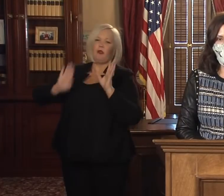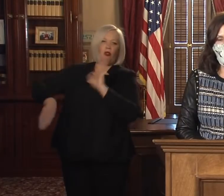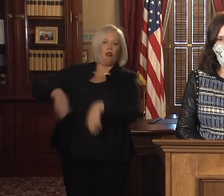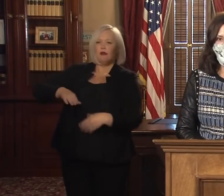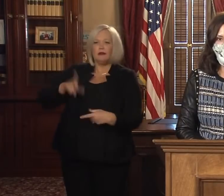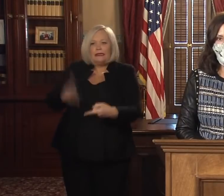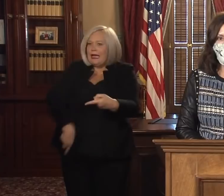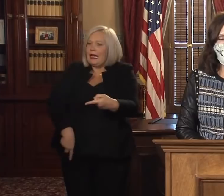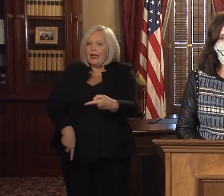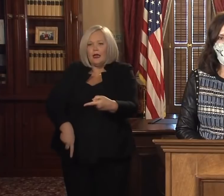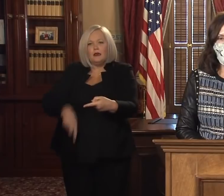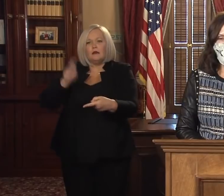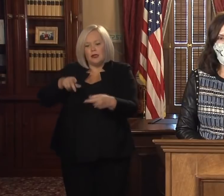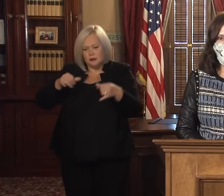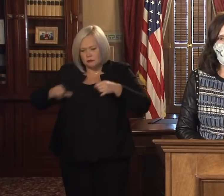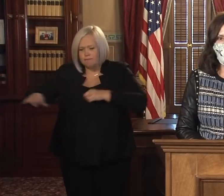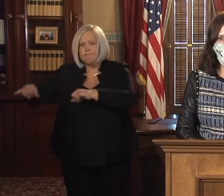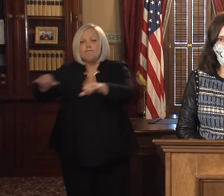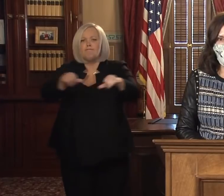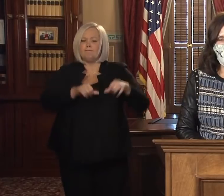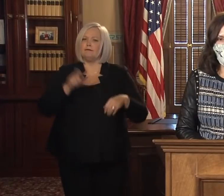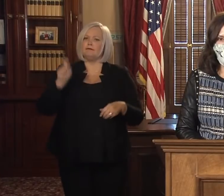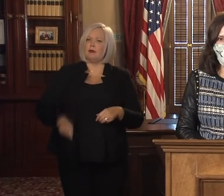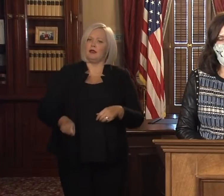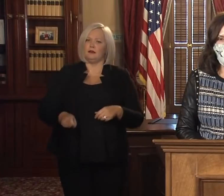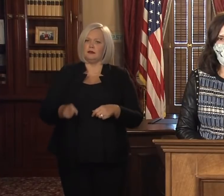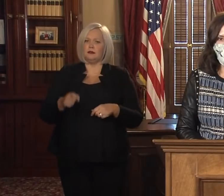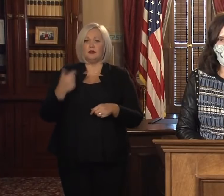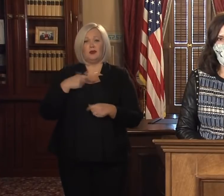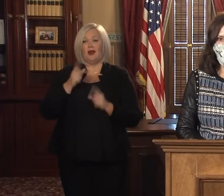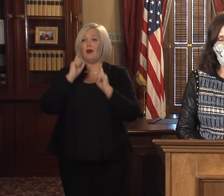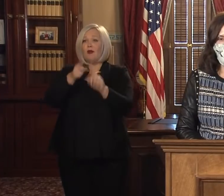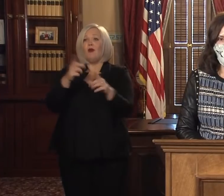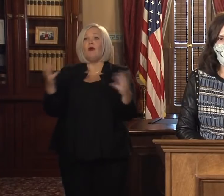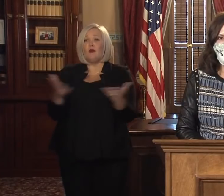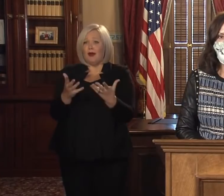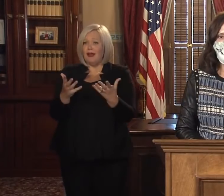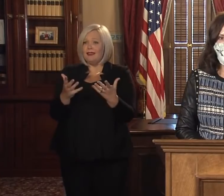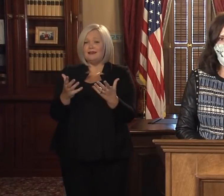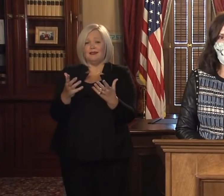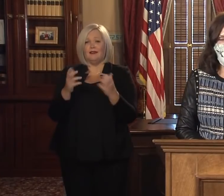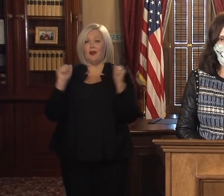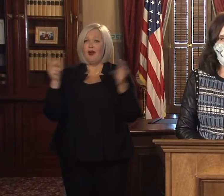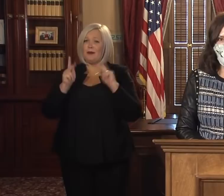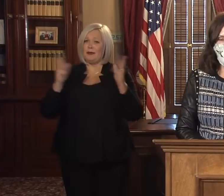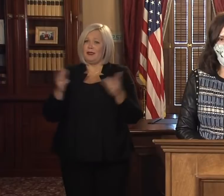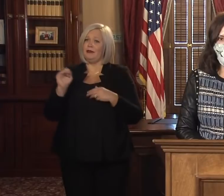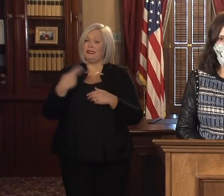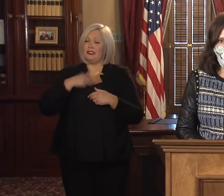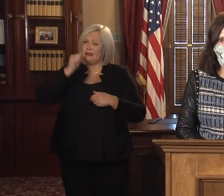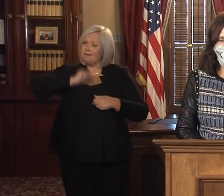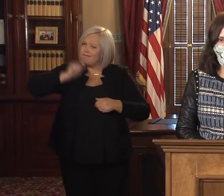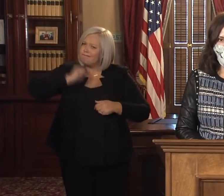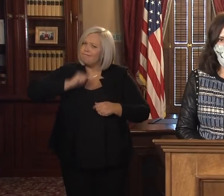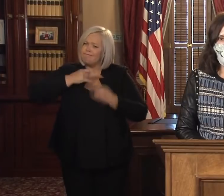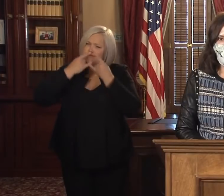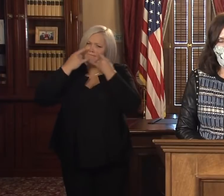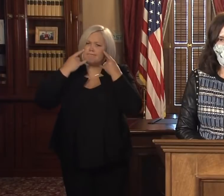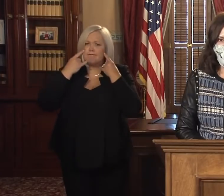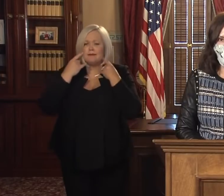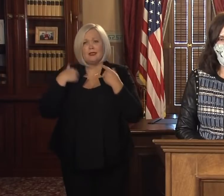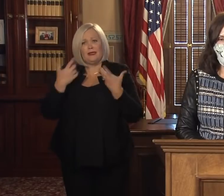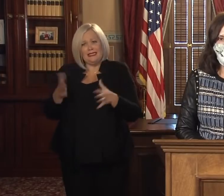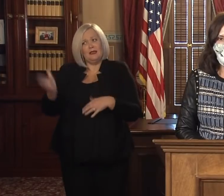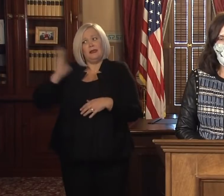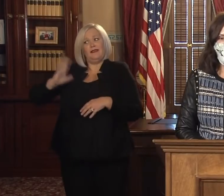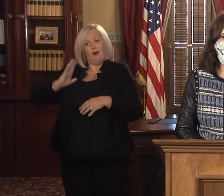us, and we're just trying to get the great people of Michigan to grit our teeth and do what needs to be done. We have done it before. We